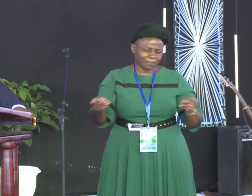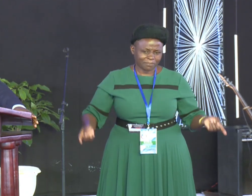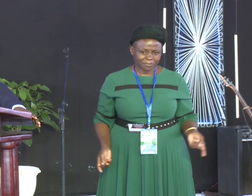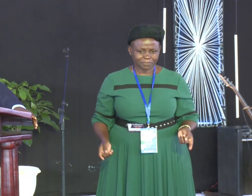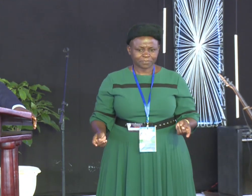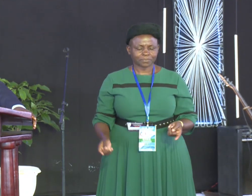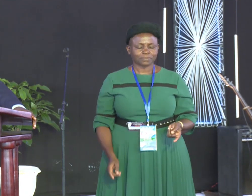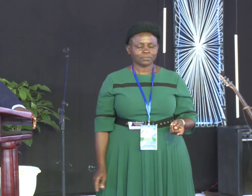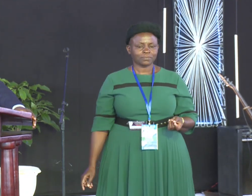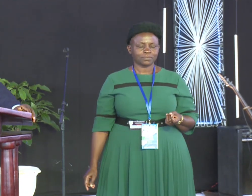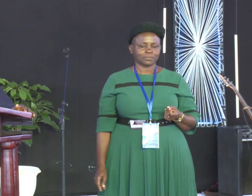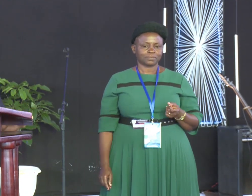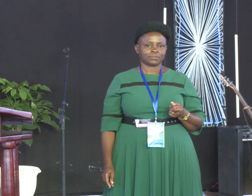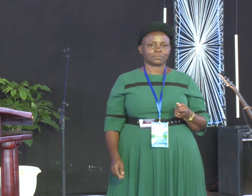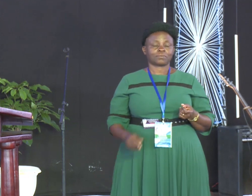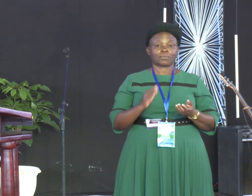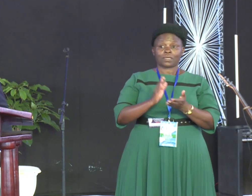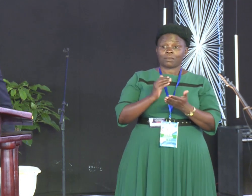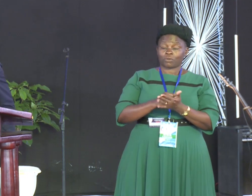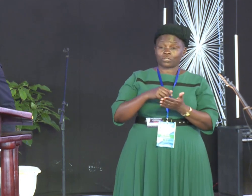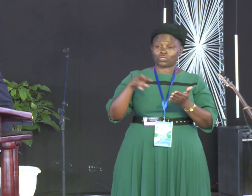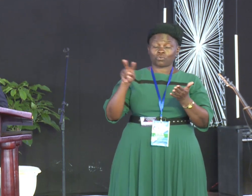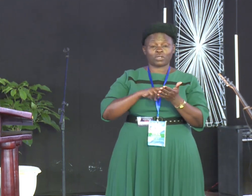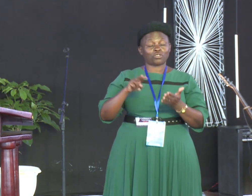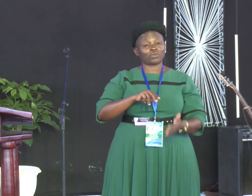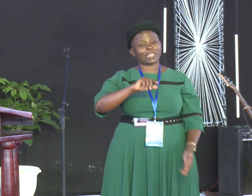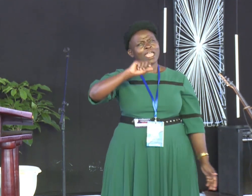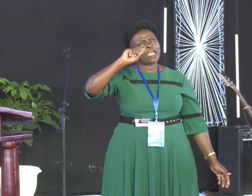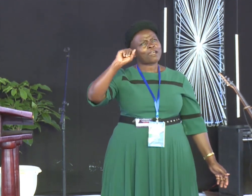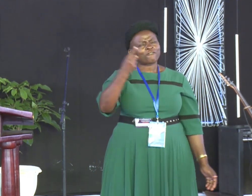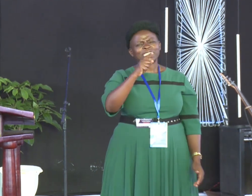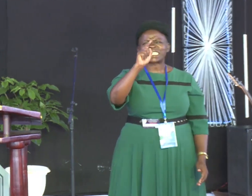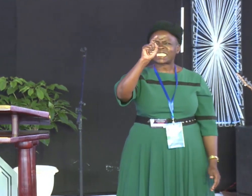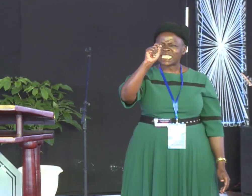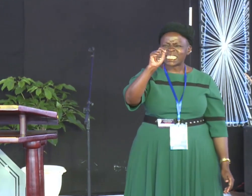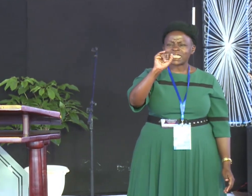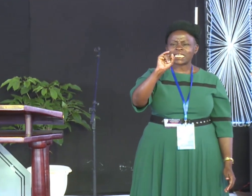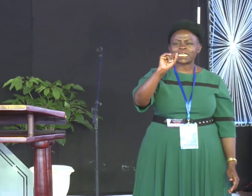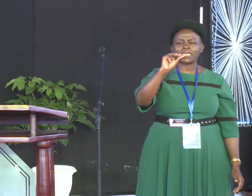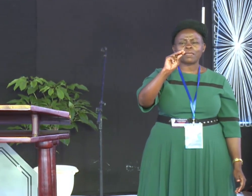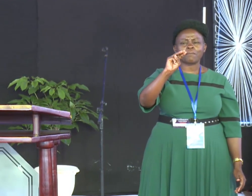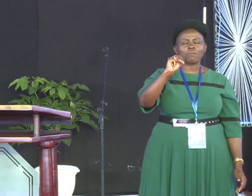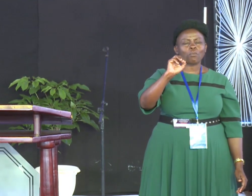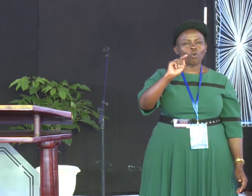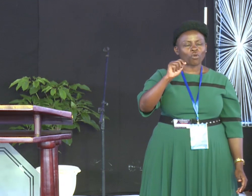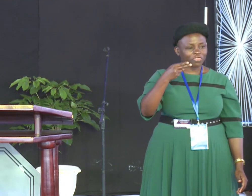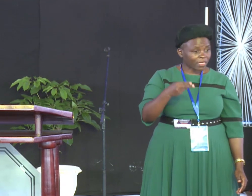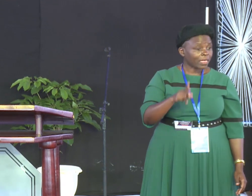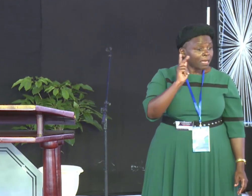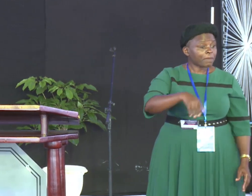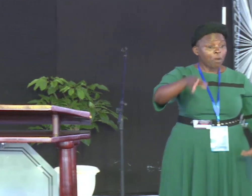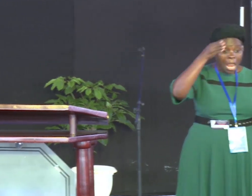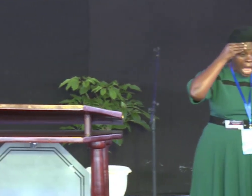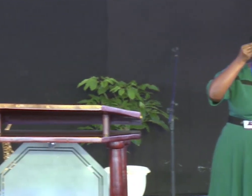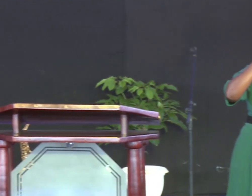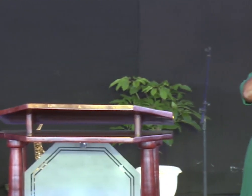question. Kubanga bw'osoma mu Timoseo ekisooka essuula yakusatu olunyi lwa musanvu wagamba nti abayiga buli lunaku naye ne